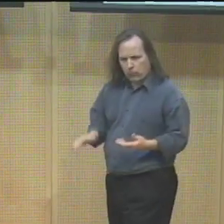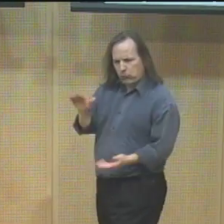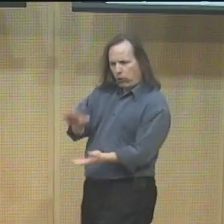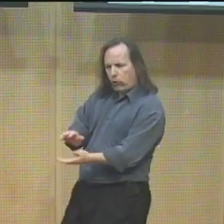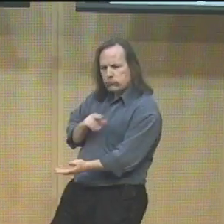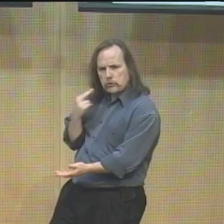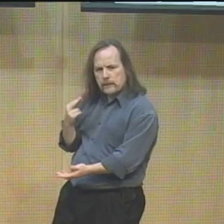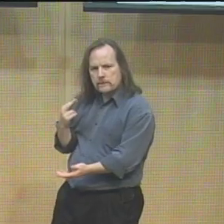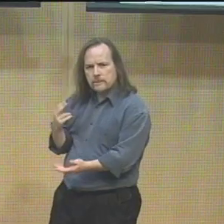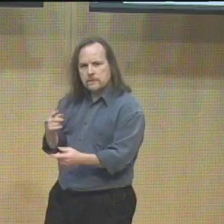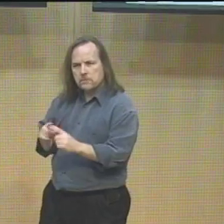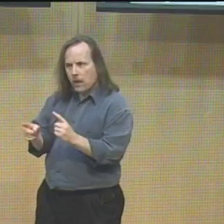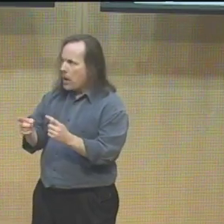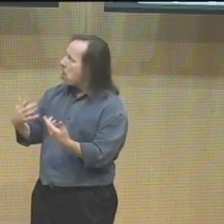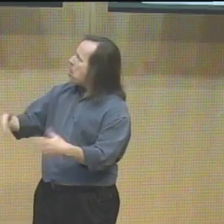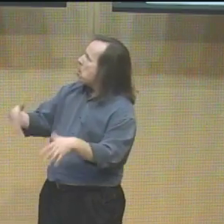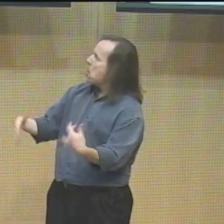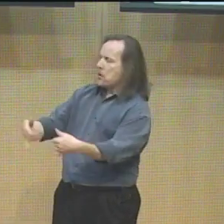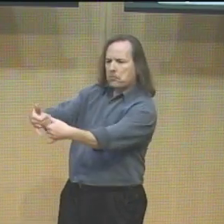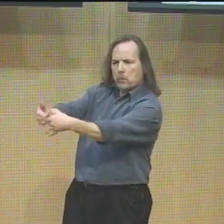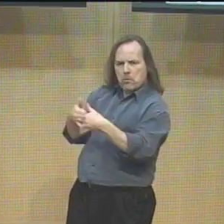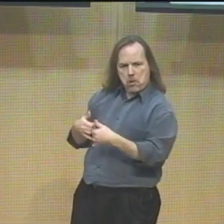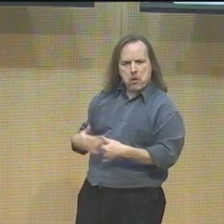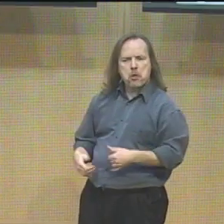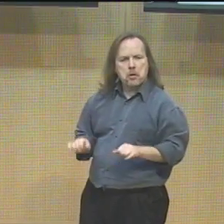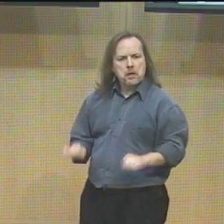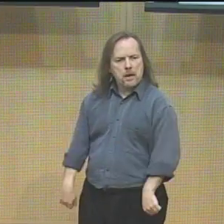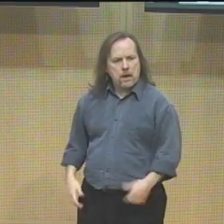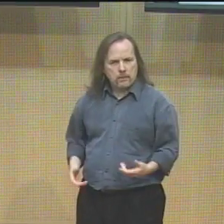If it's a low risk opportunity, and